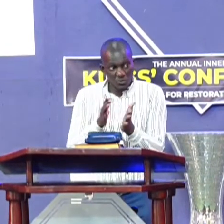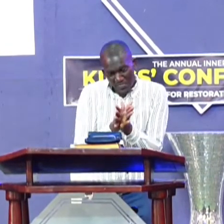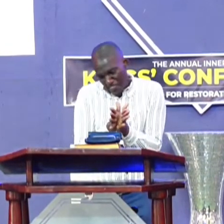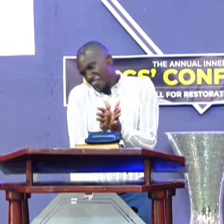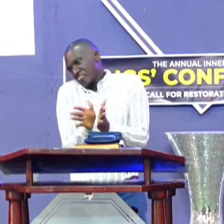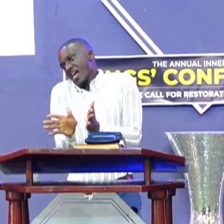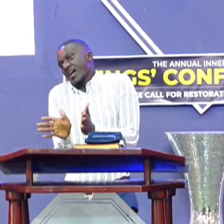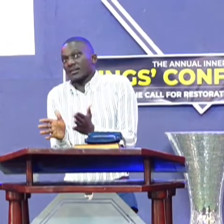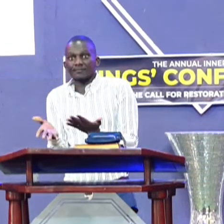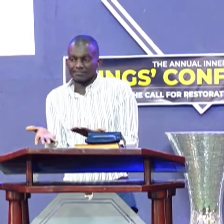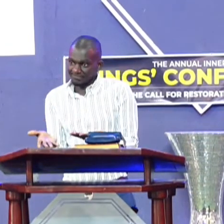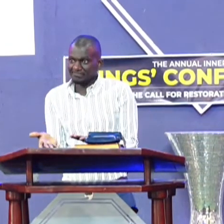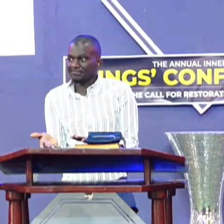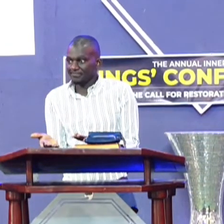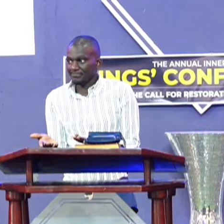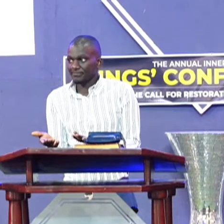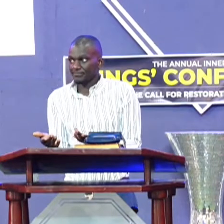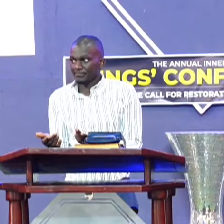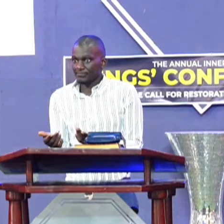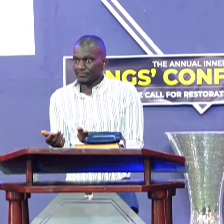were moved.